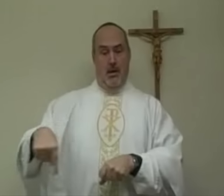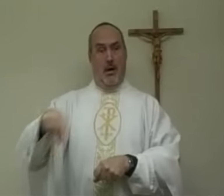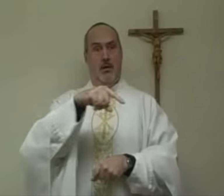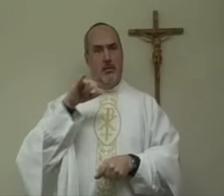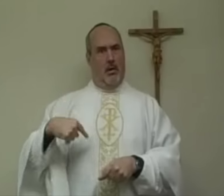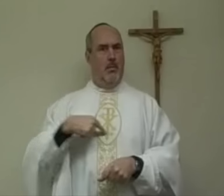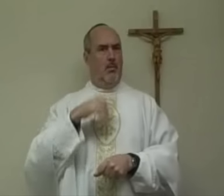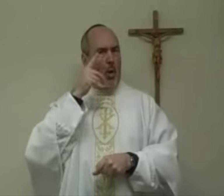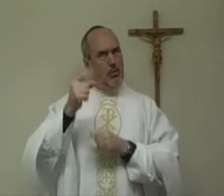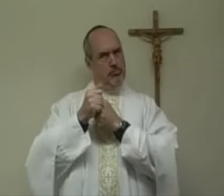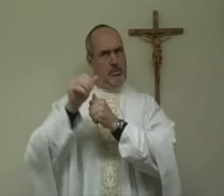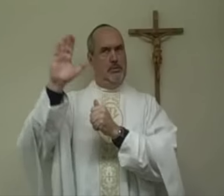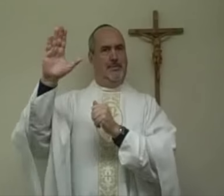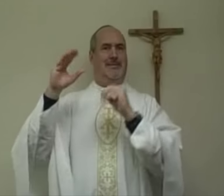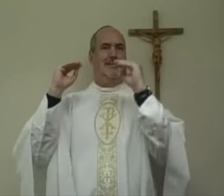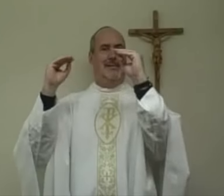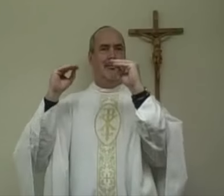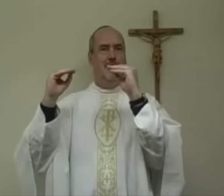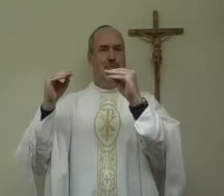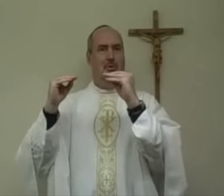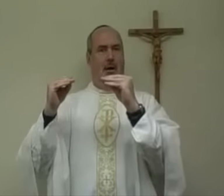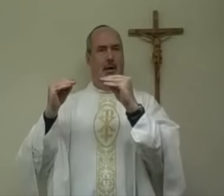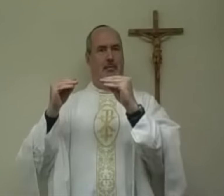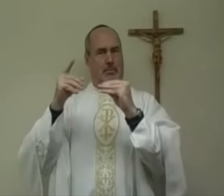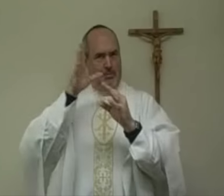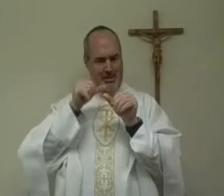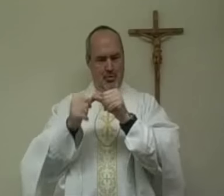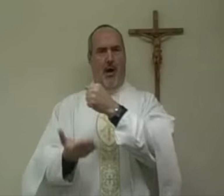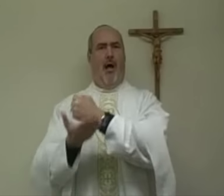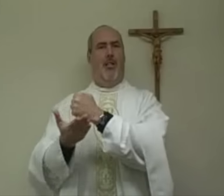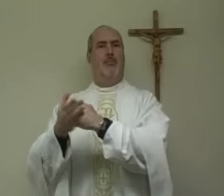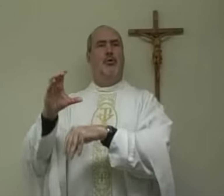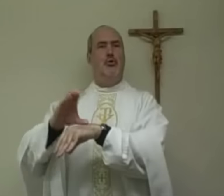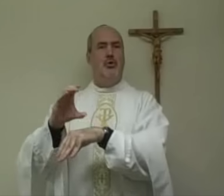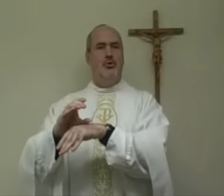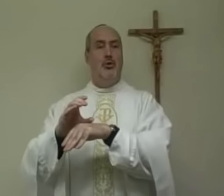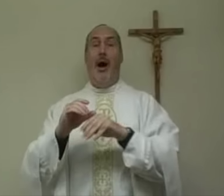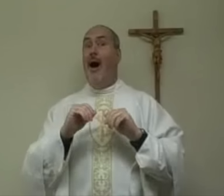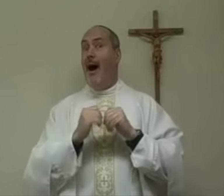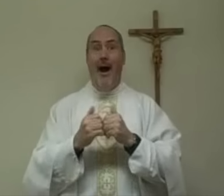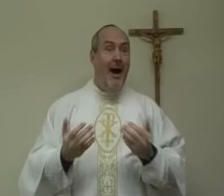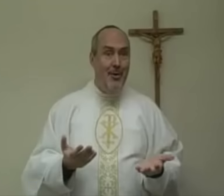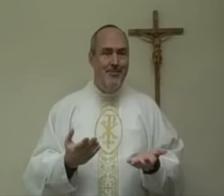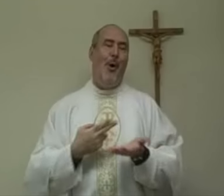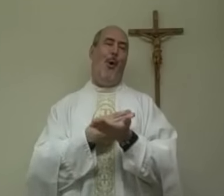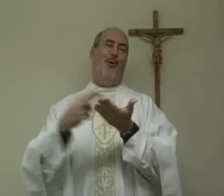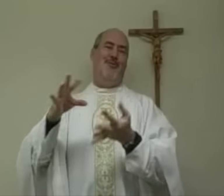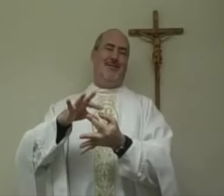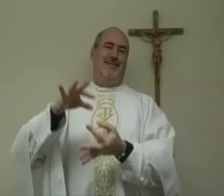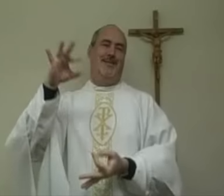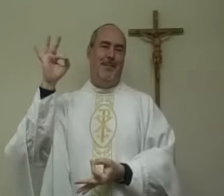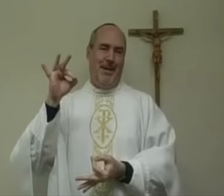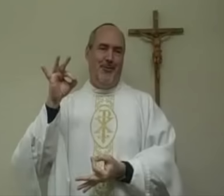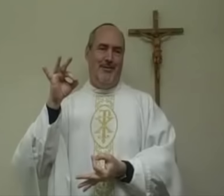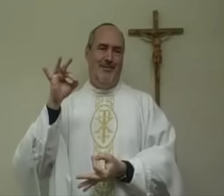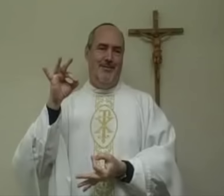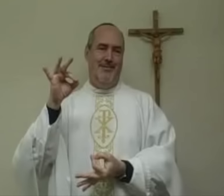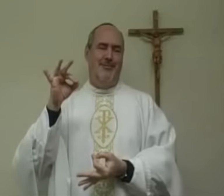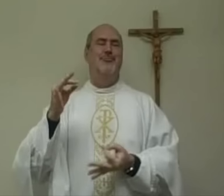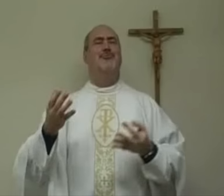And in the gospel, Jesus promises that if we follow his teachings, that he will continue to help the church by sending